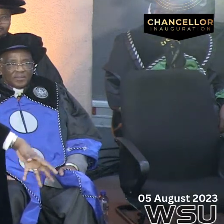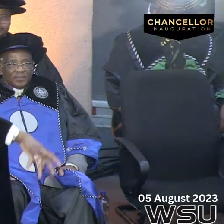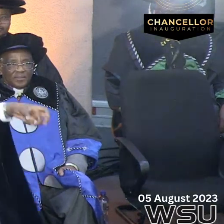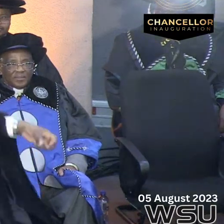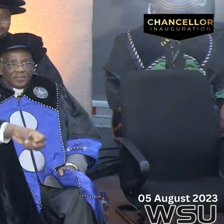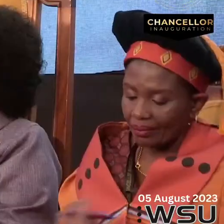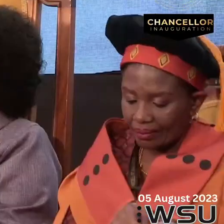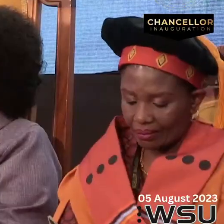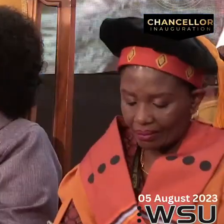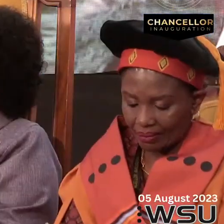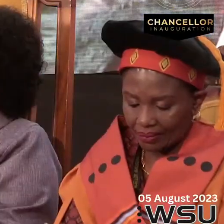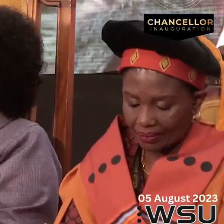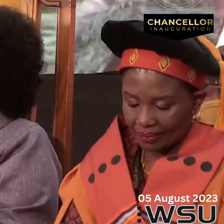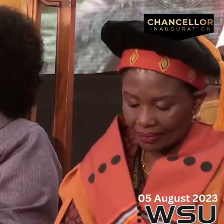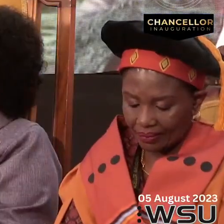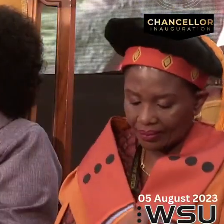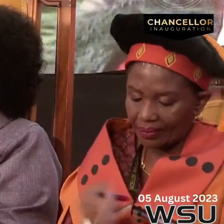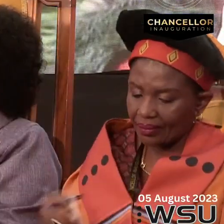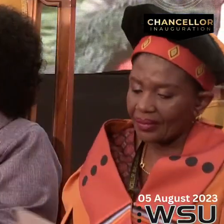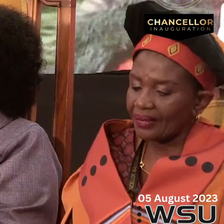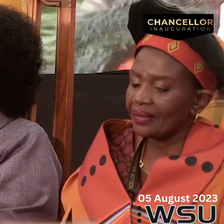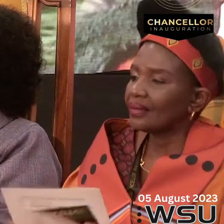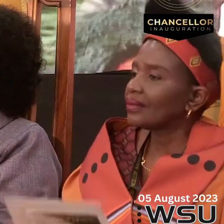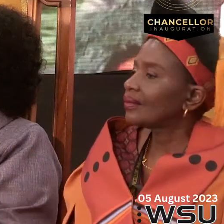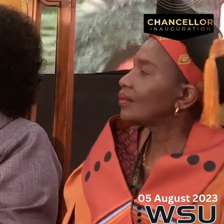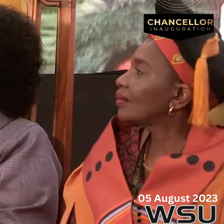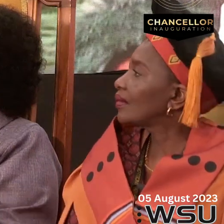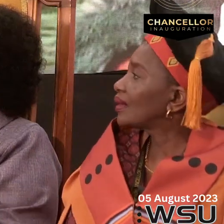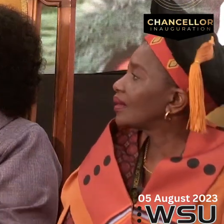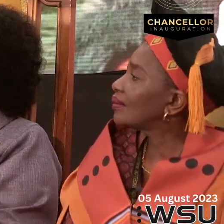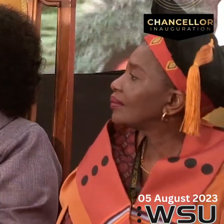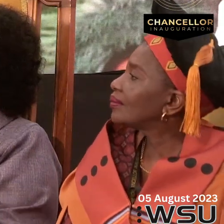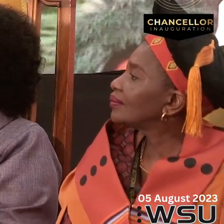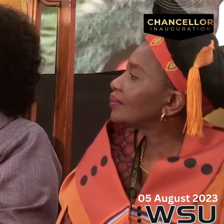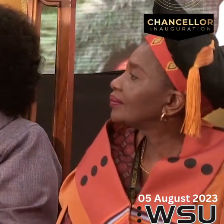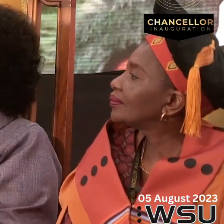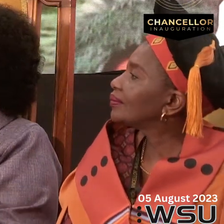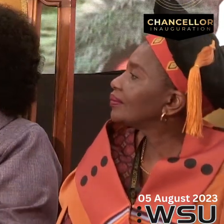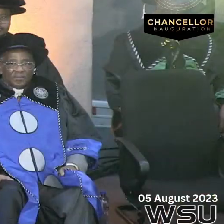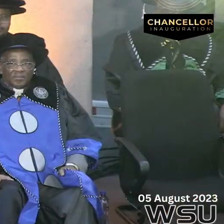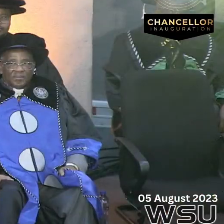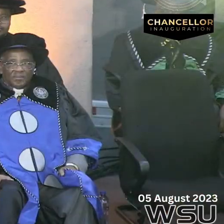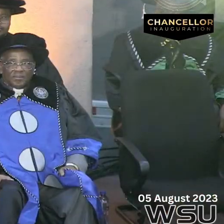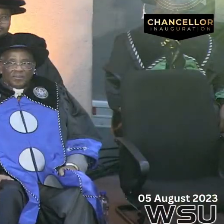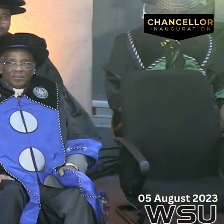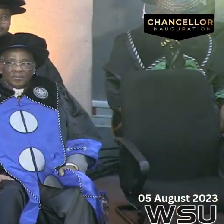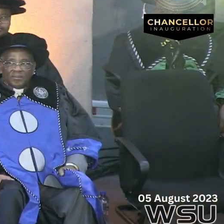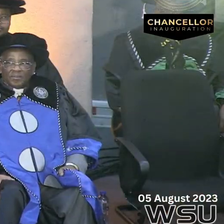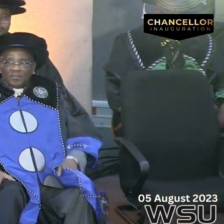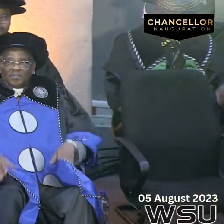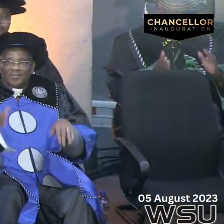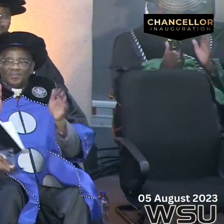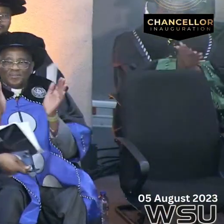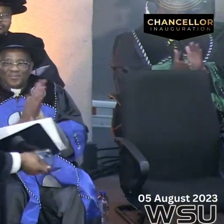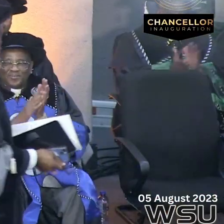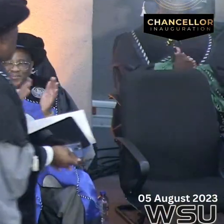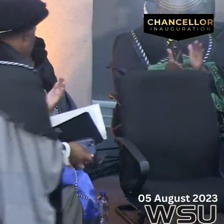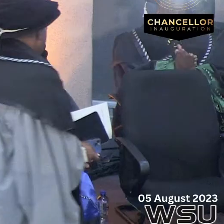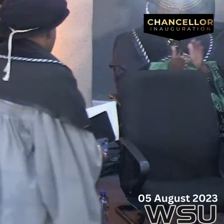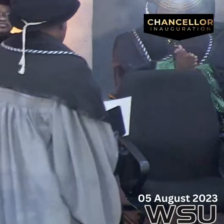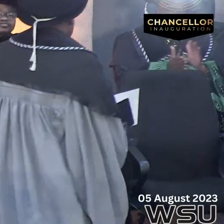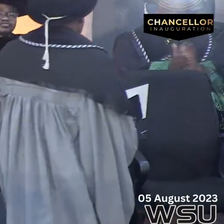institution. Si kunye apasa ubambanange zanga sakele university. Yeye.